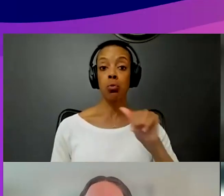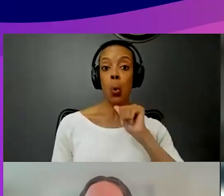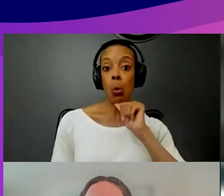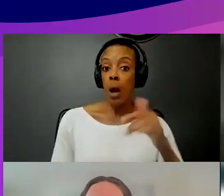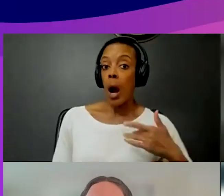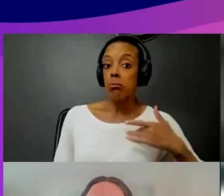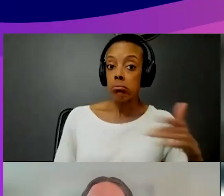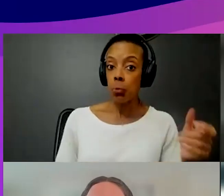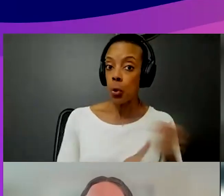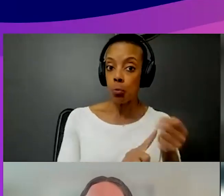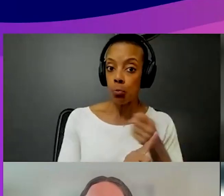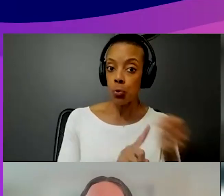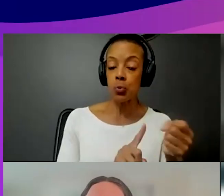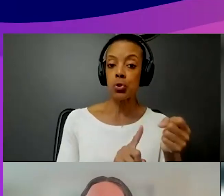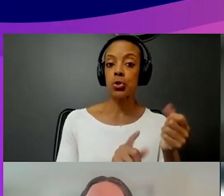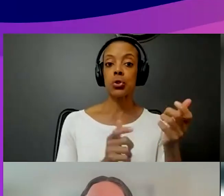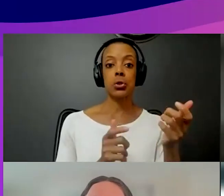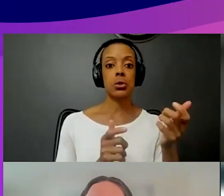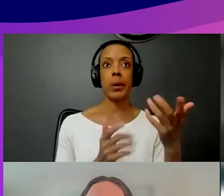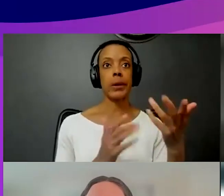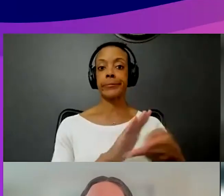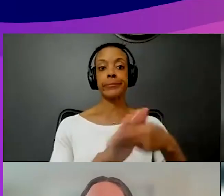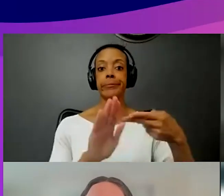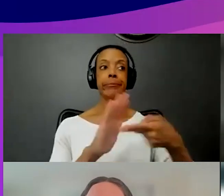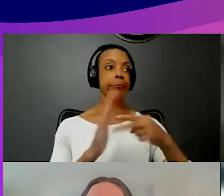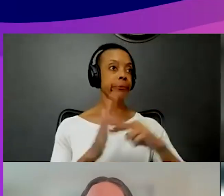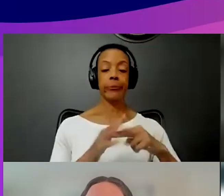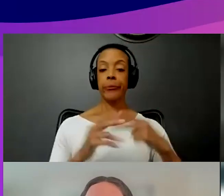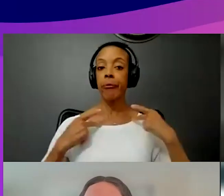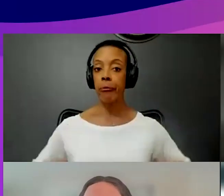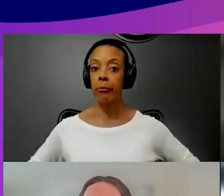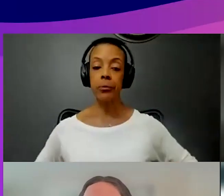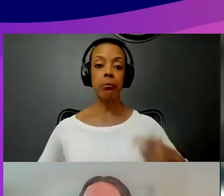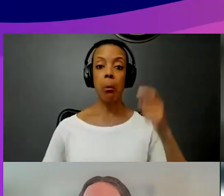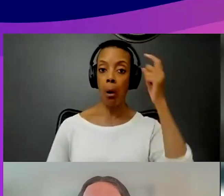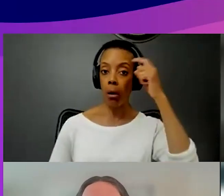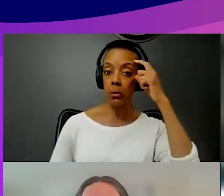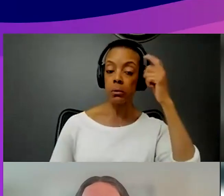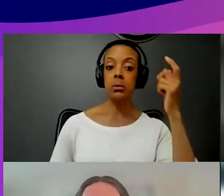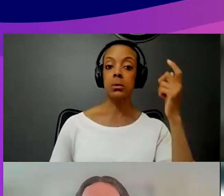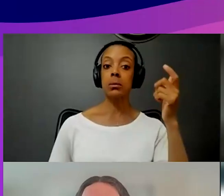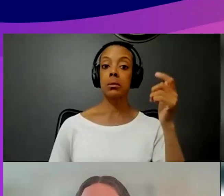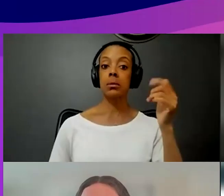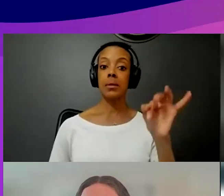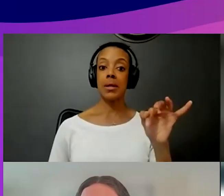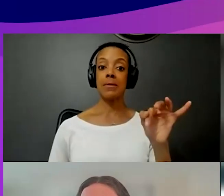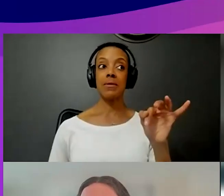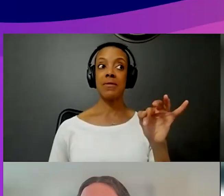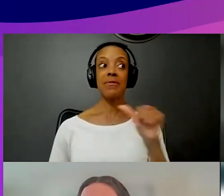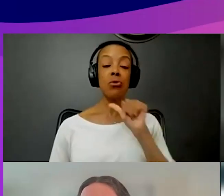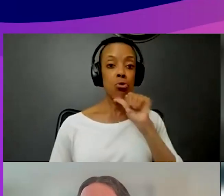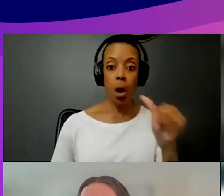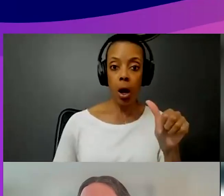definitions, however that's defined, physical and or cognitive vulnerabilities, if they don't fall into those